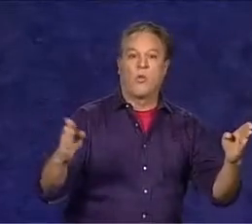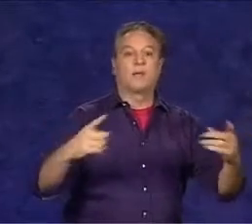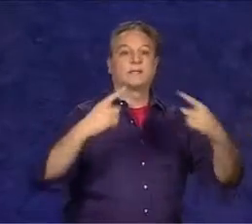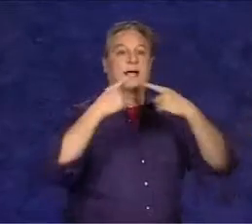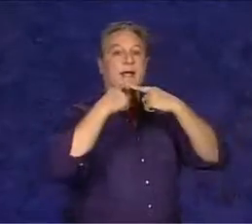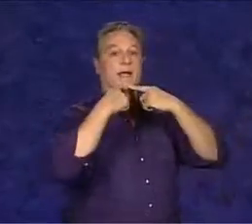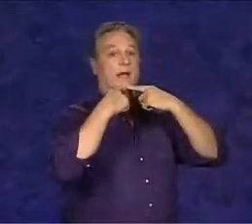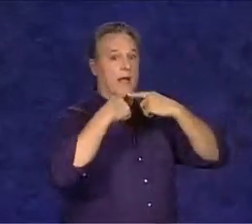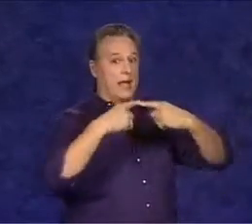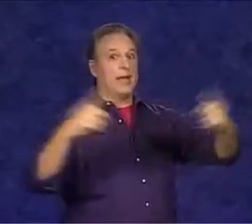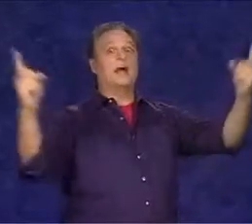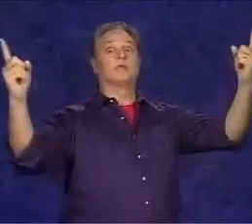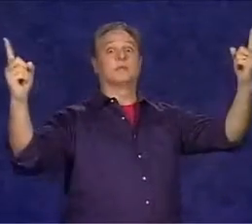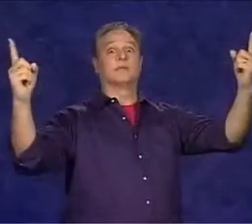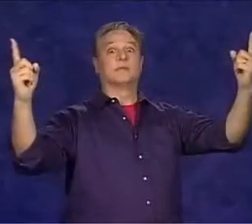while signing announce.